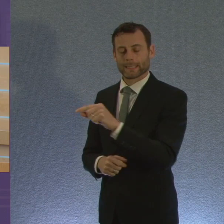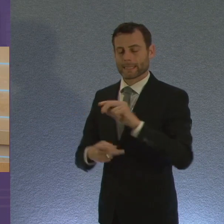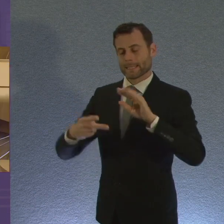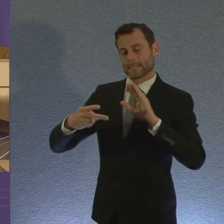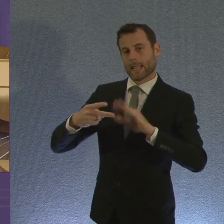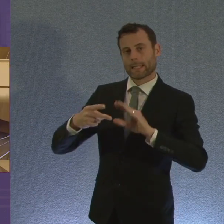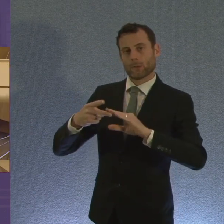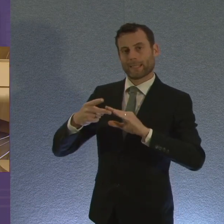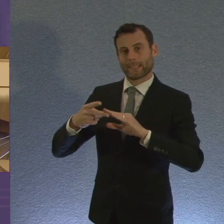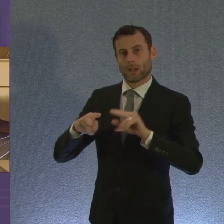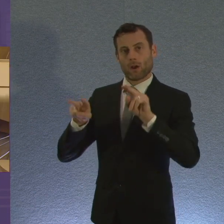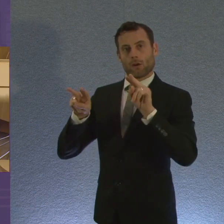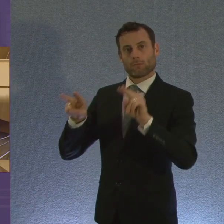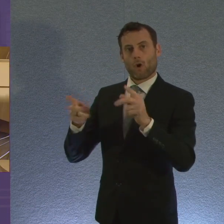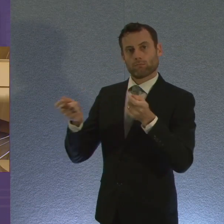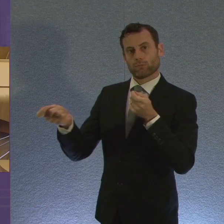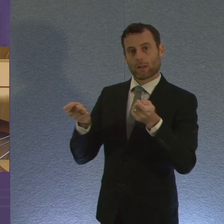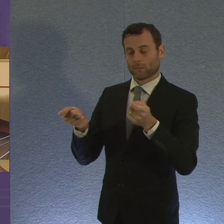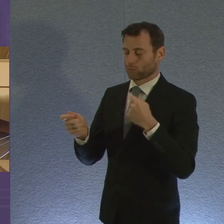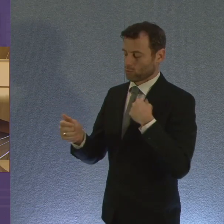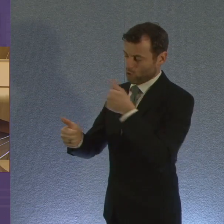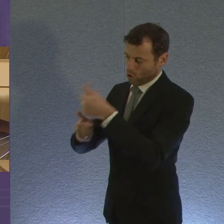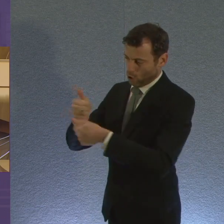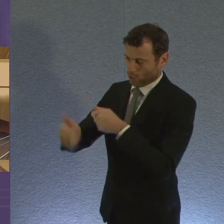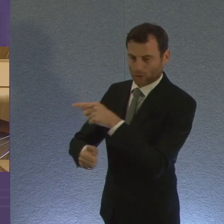my congratulations.